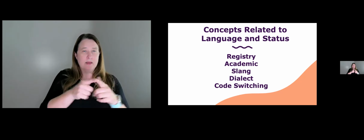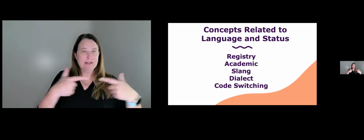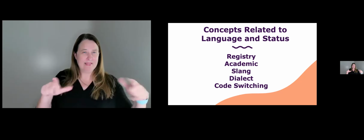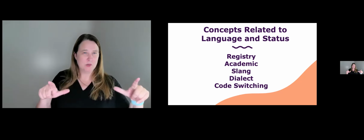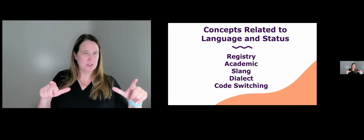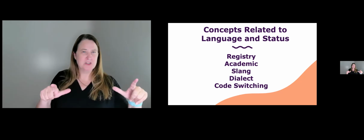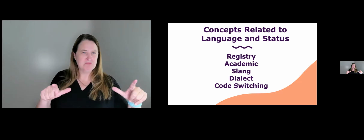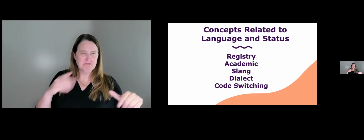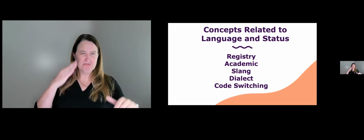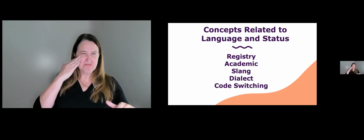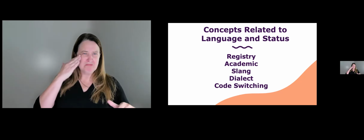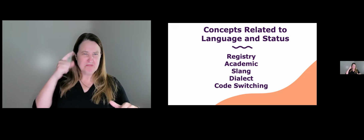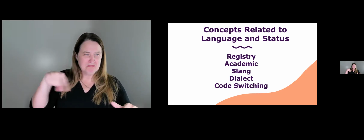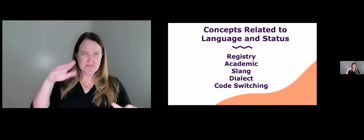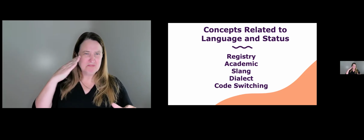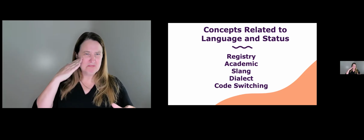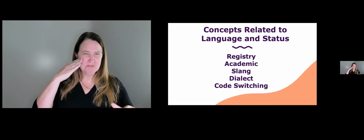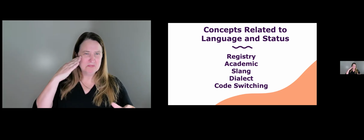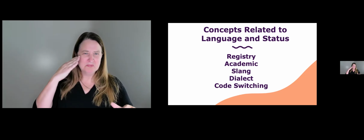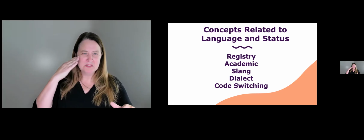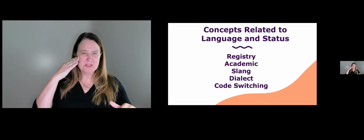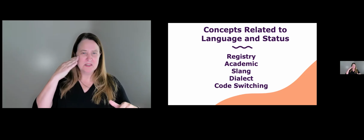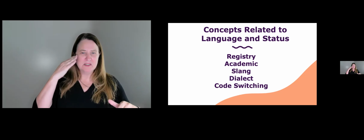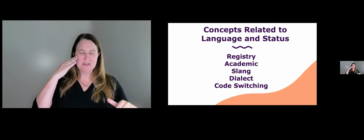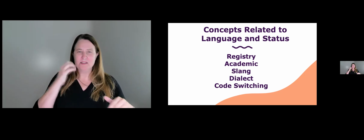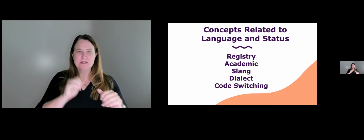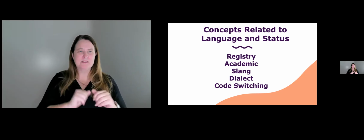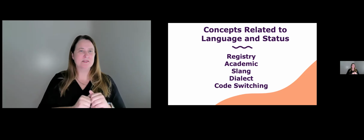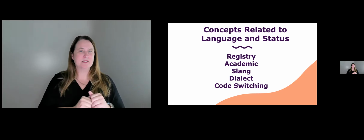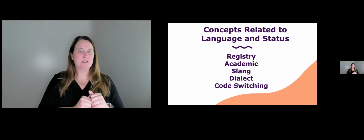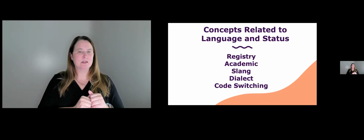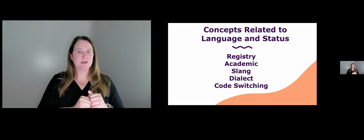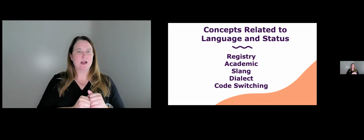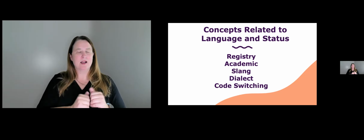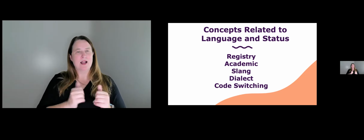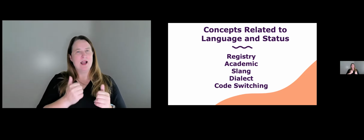for example, academic language, which you are all very familiar,